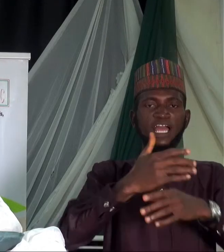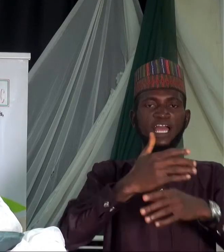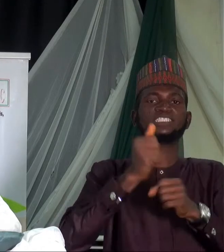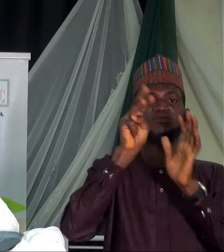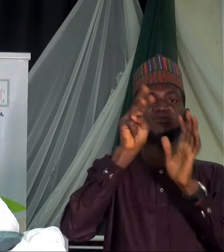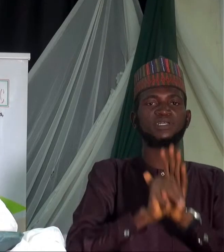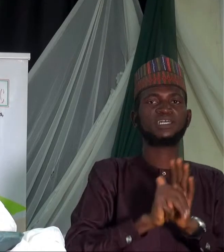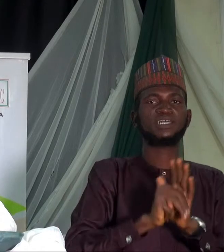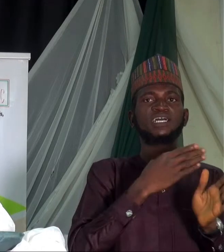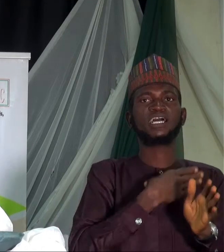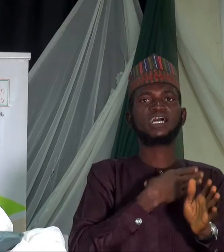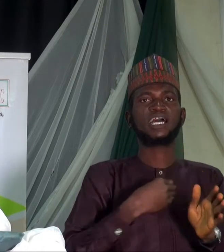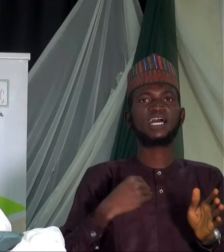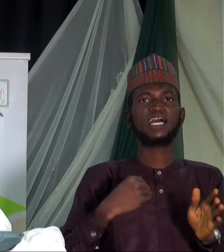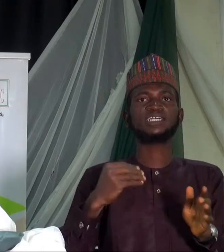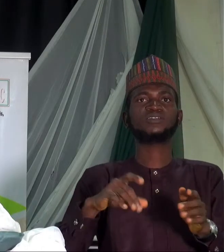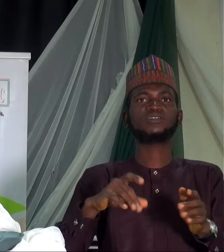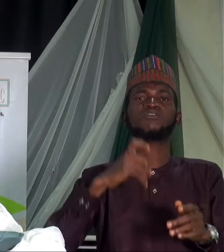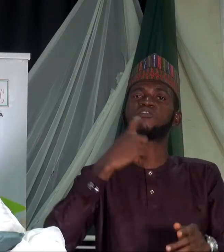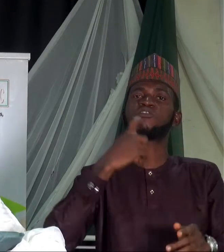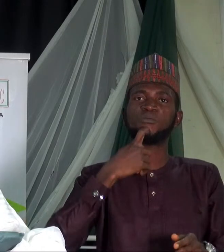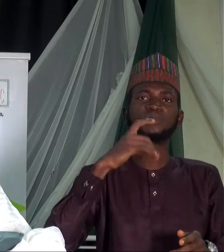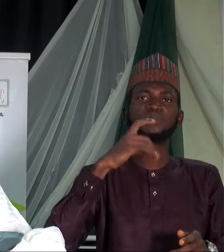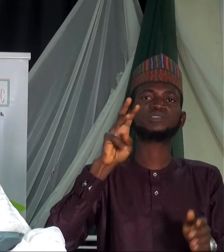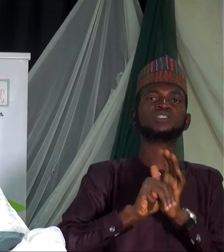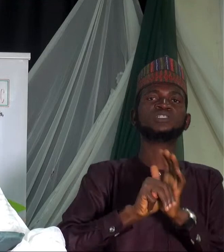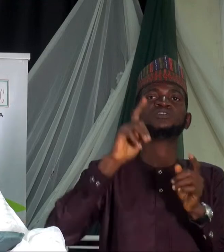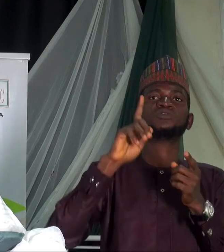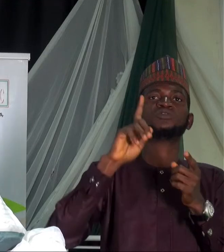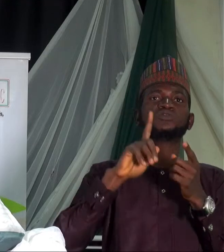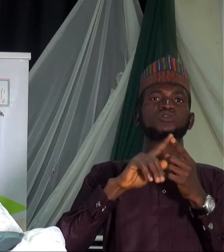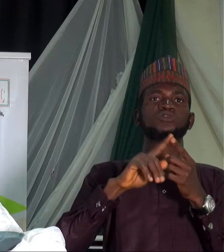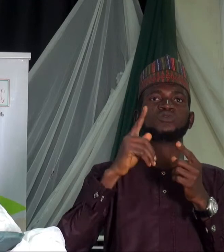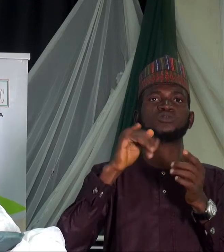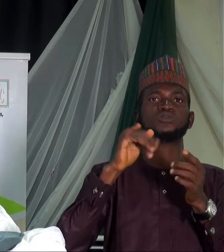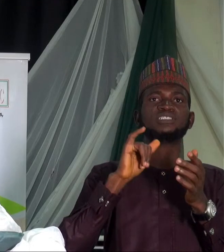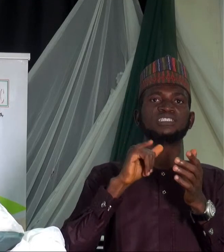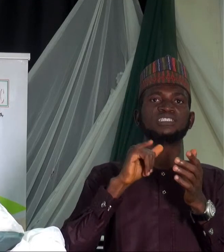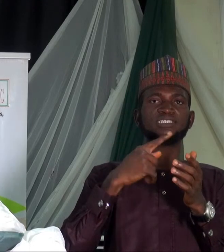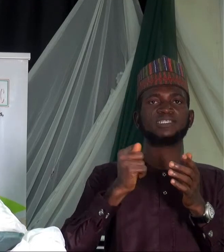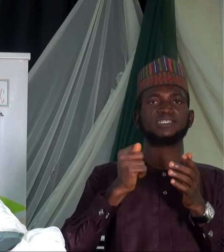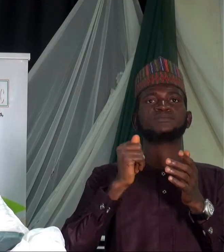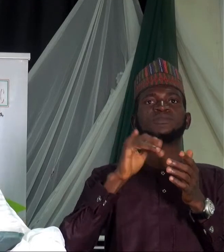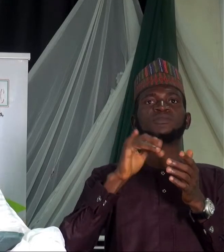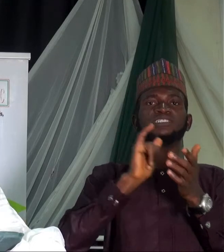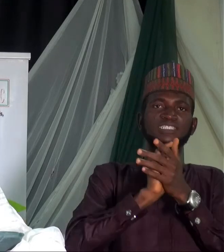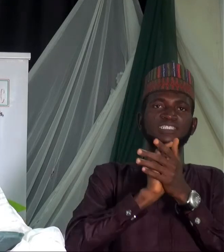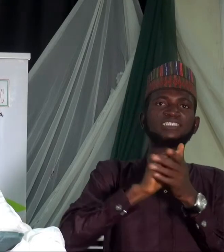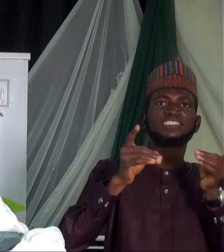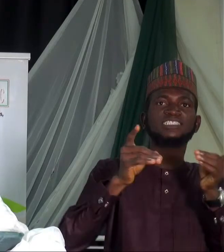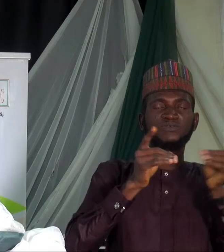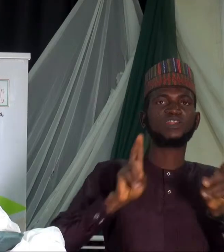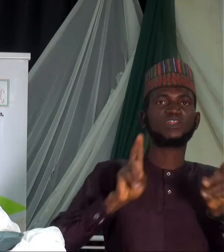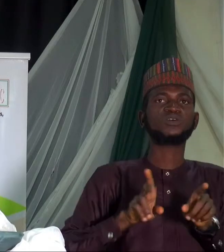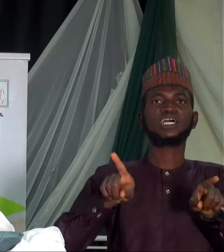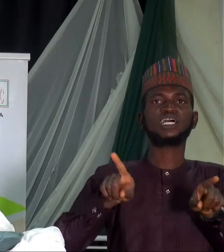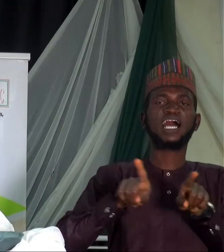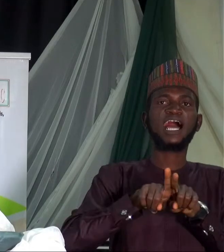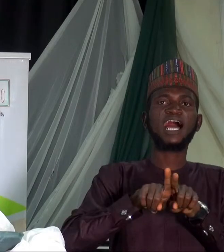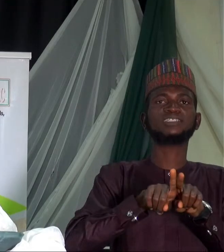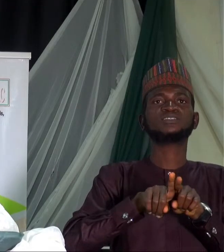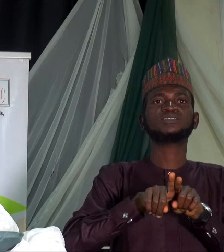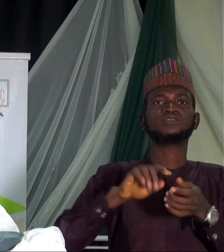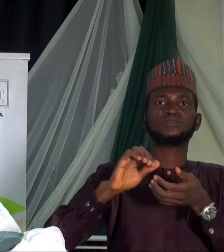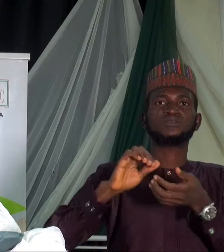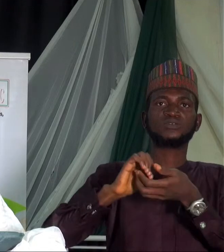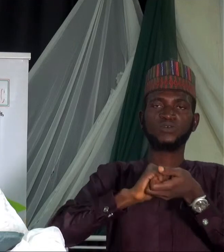and renewed commitment to the values that have defined us as collective. Since joining the League